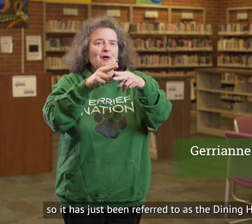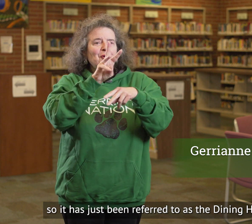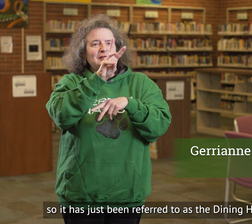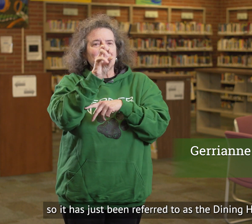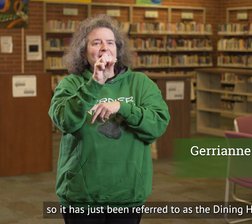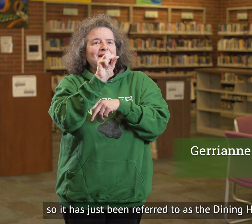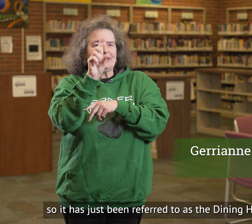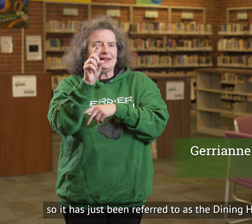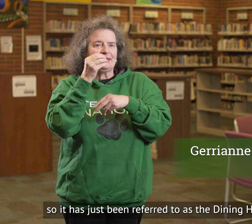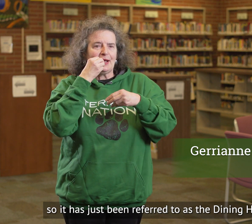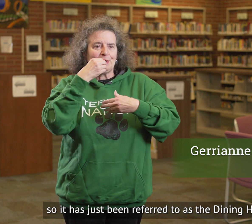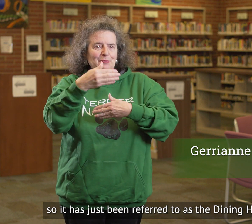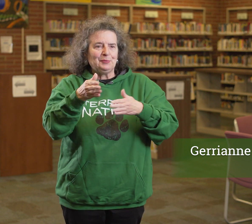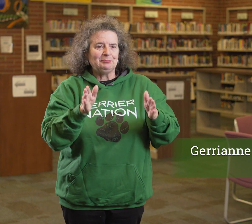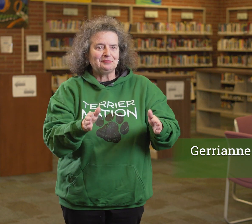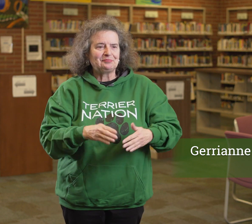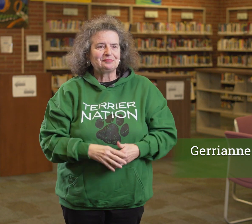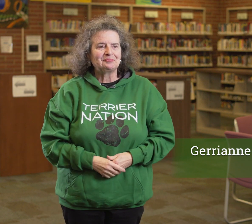as the dining hall.